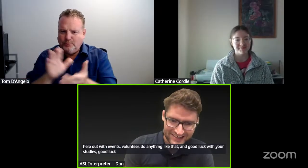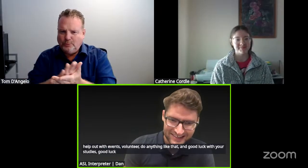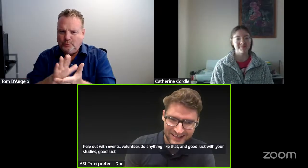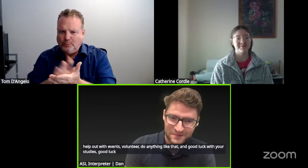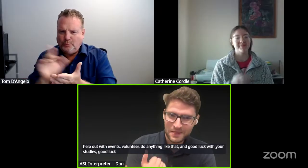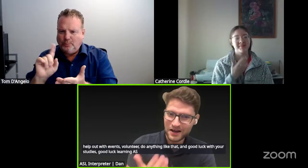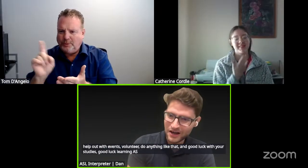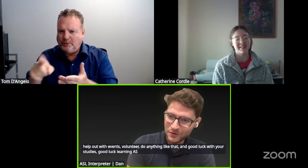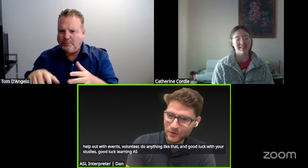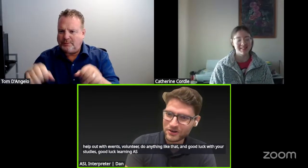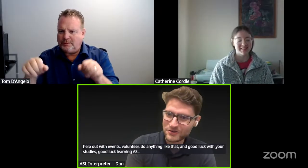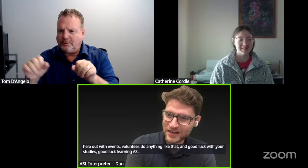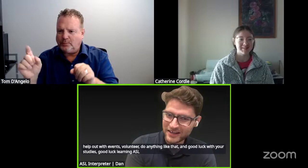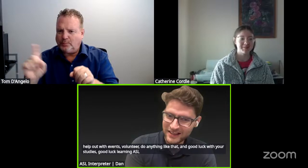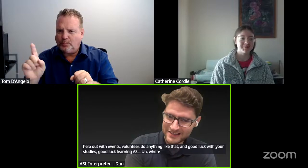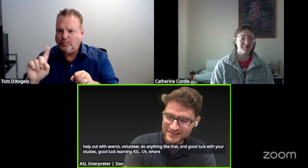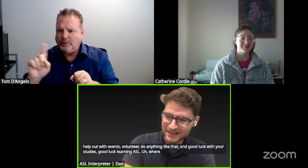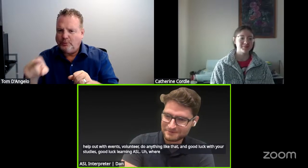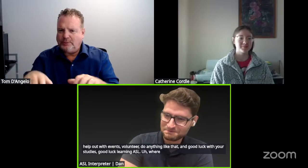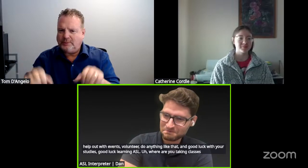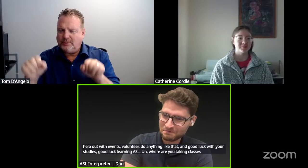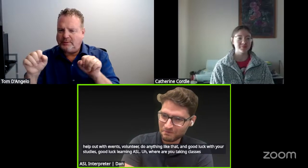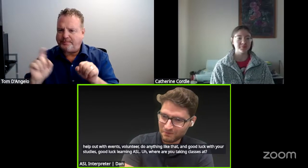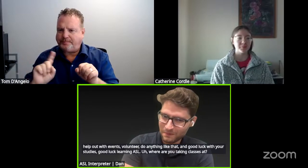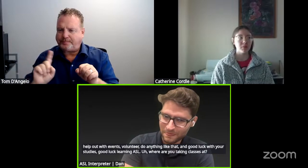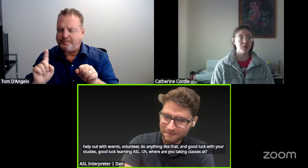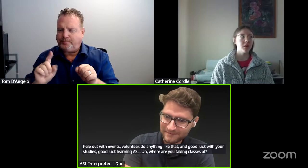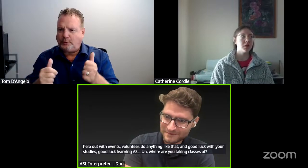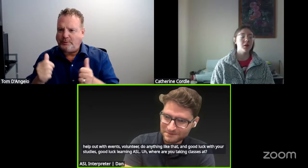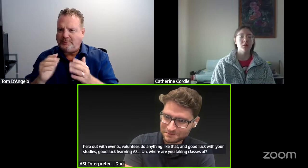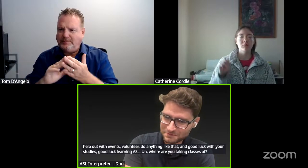learning ASL. Where are you taking classes at?